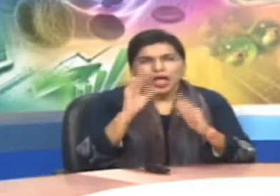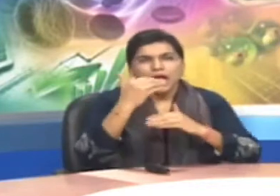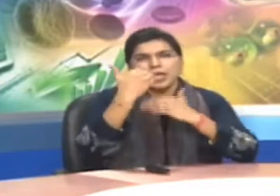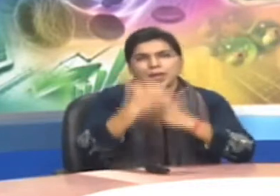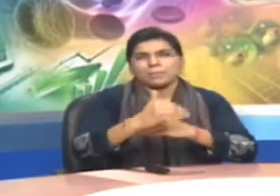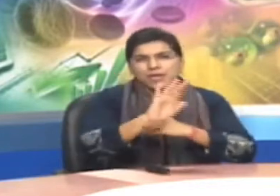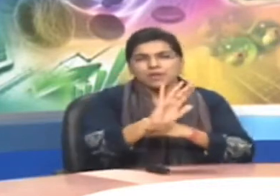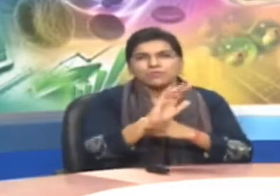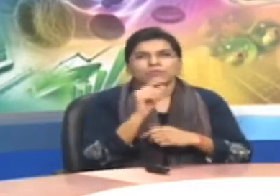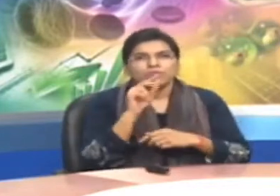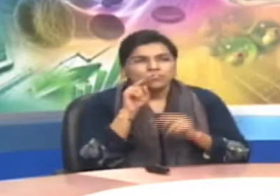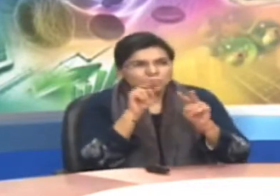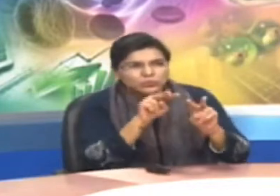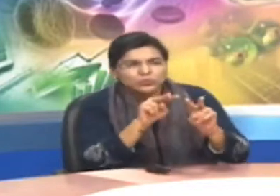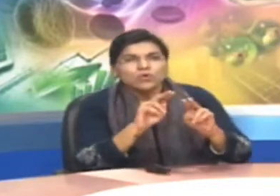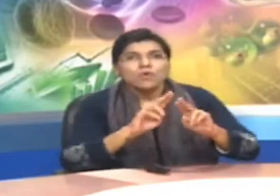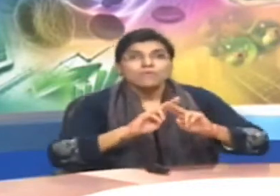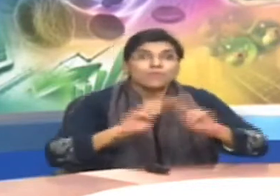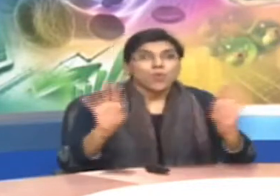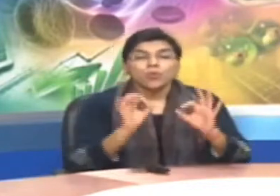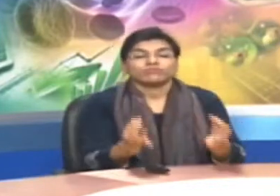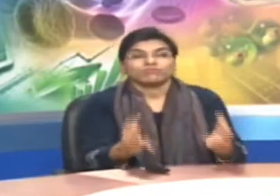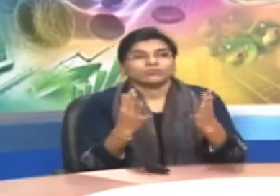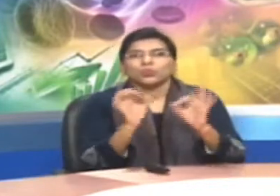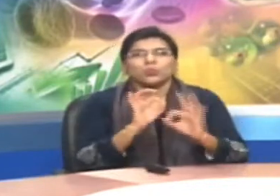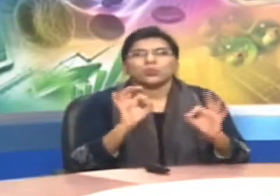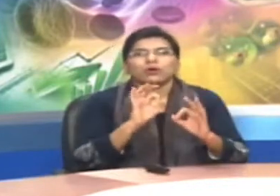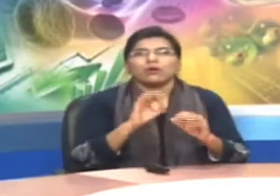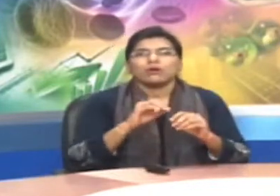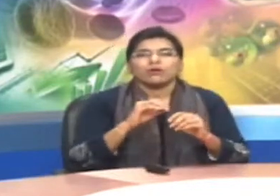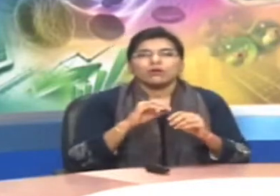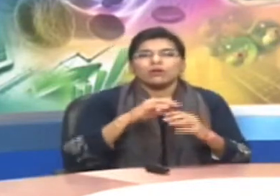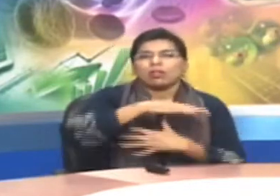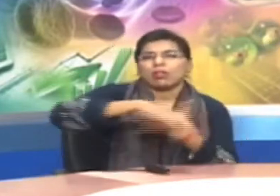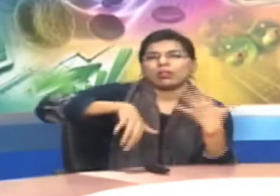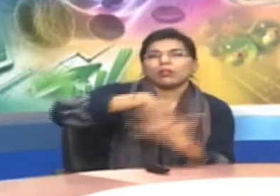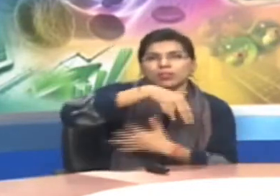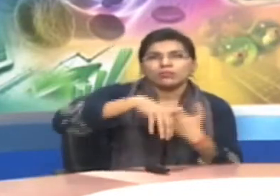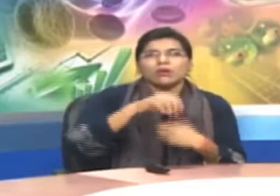classes without any graduation system.